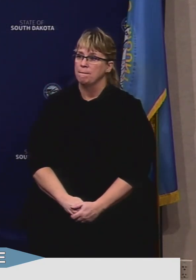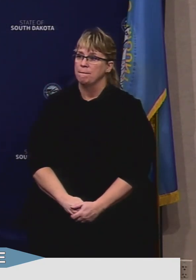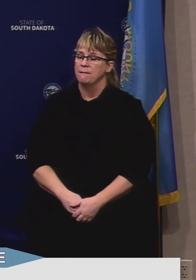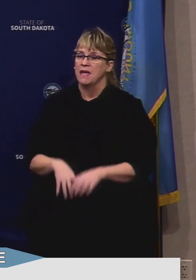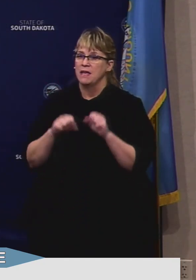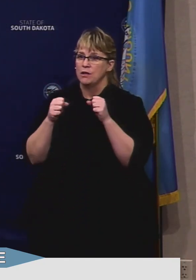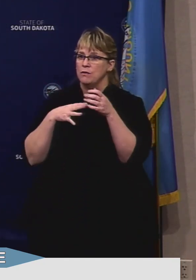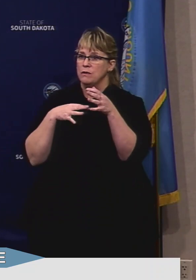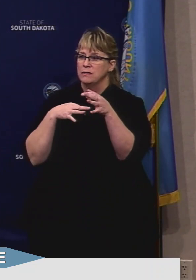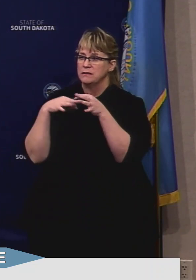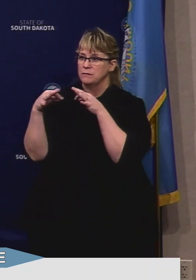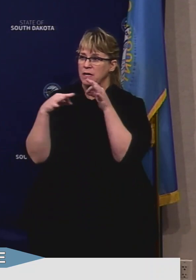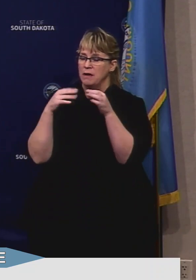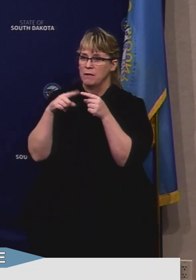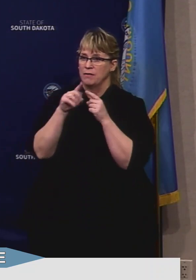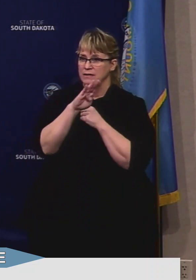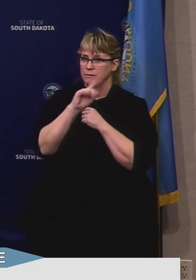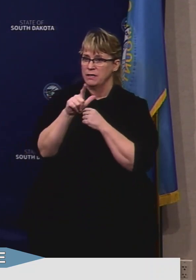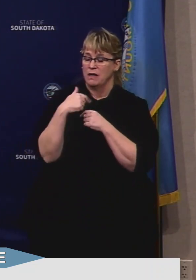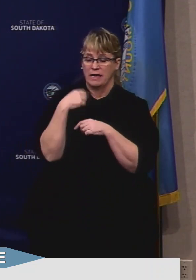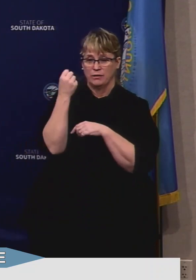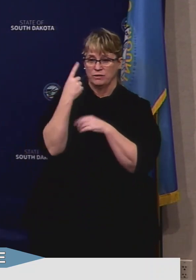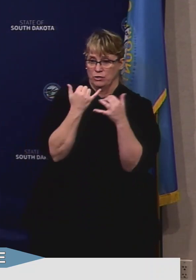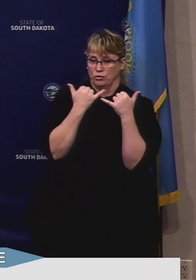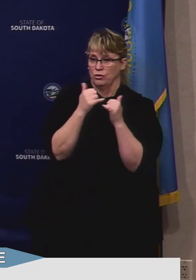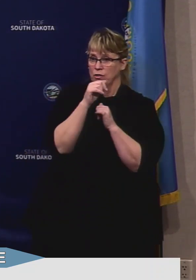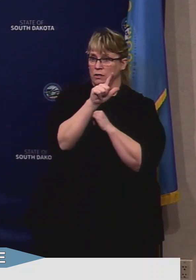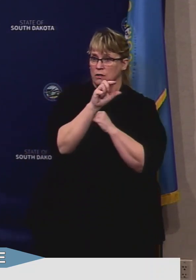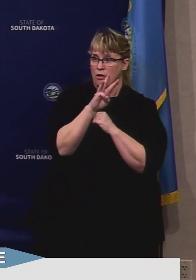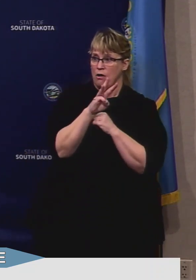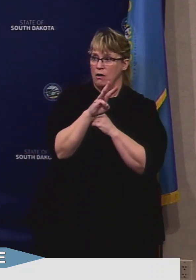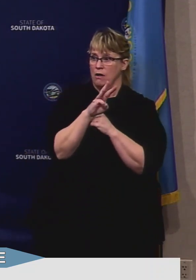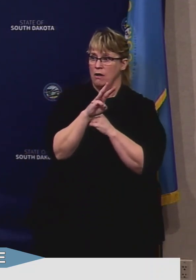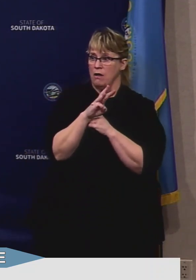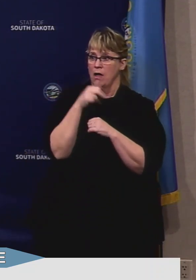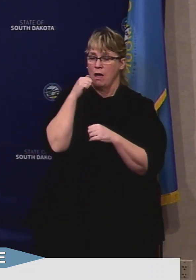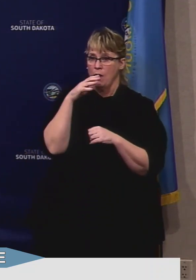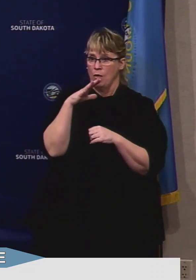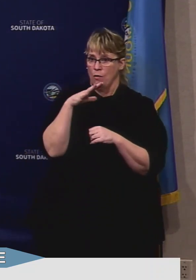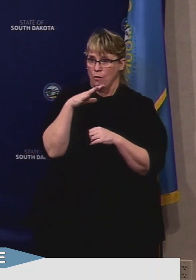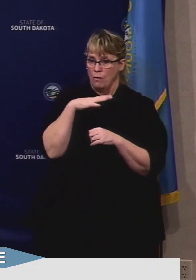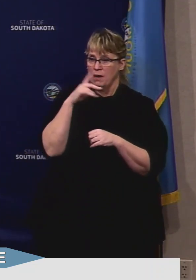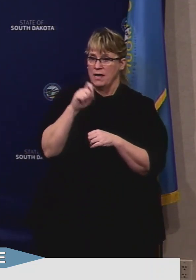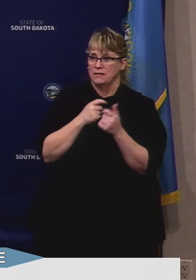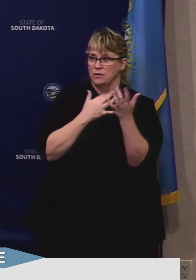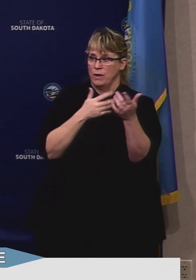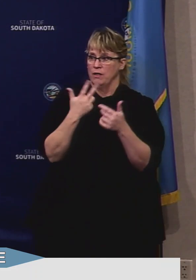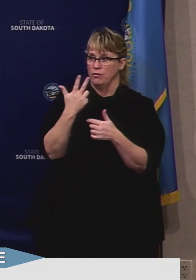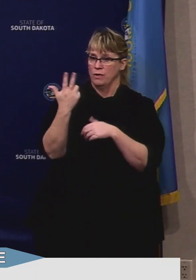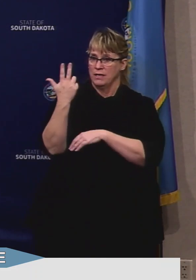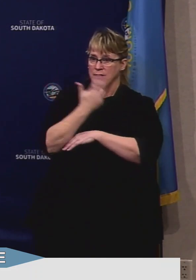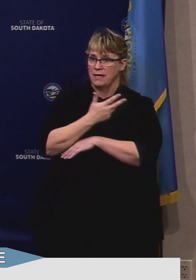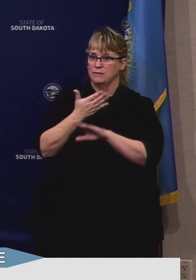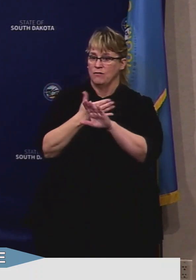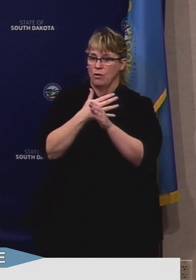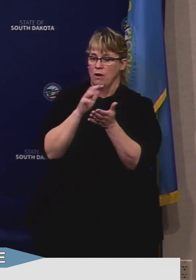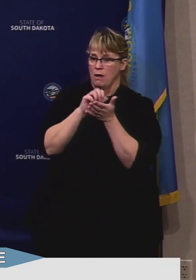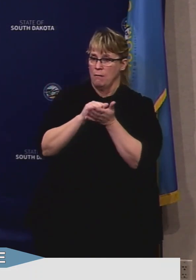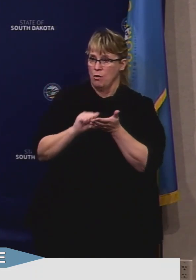bill, because as I understand current law, a woman has to wait 3 days before getting an abortion. They have to sign